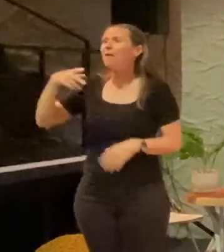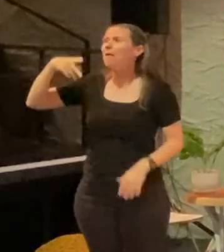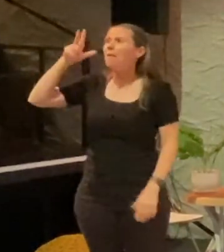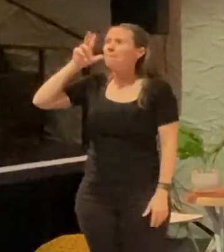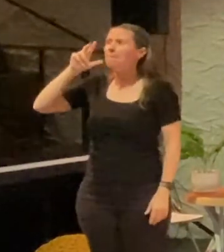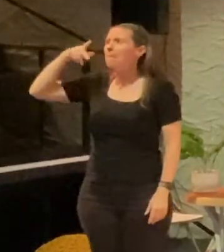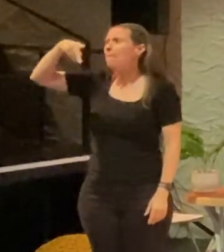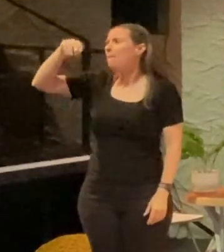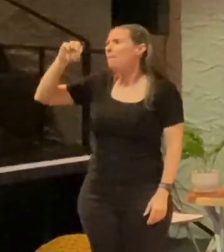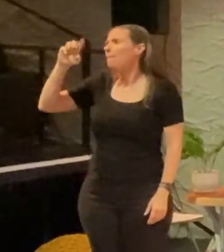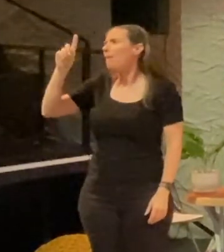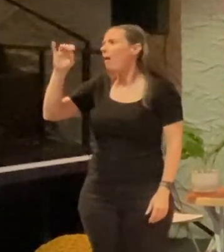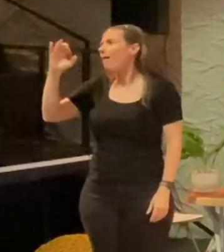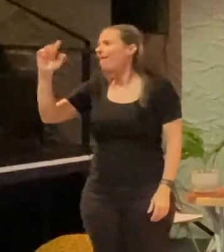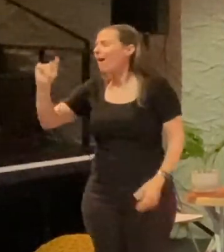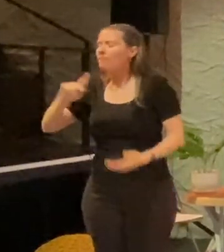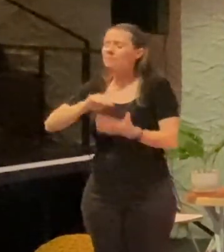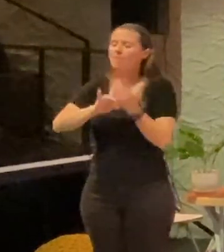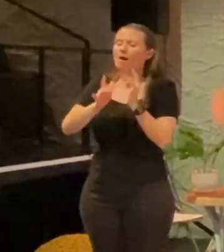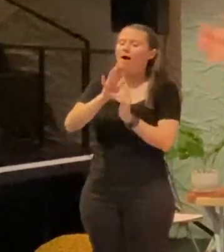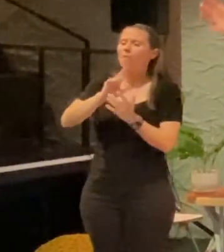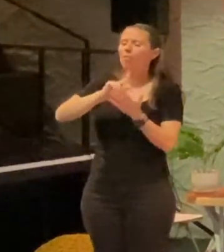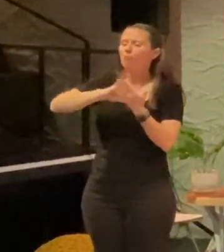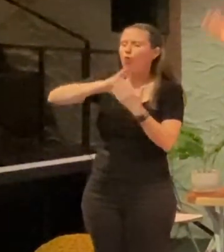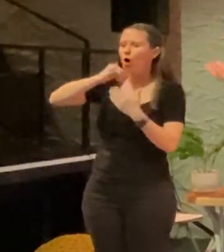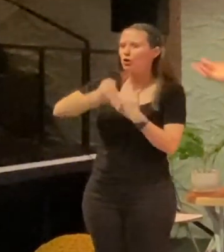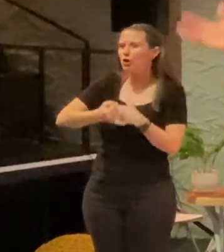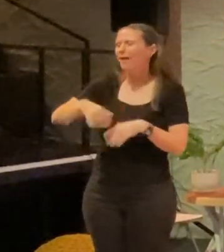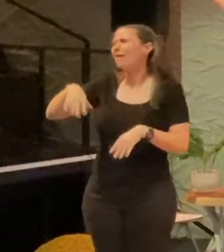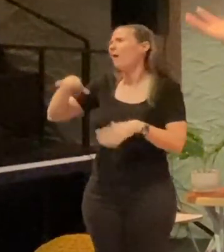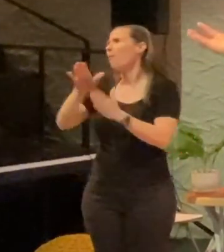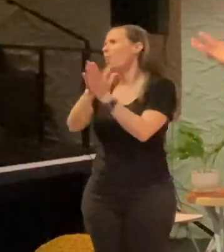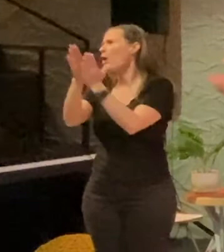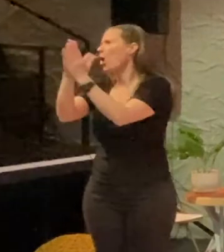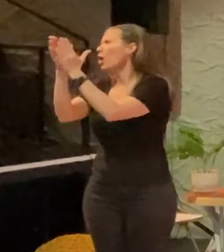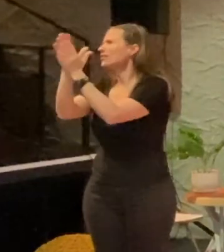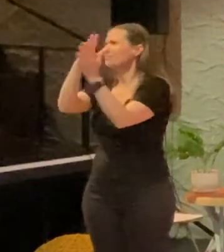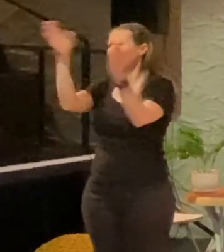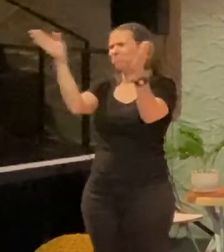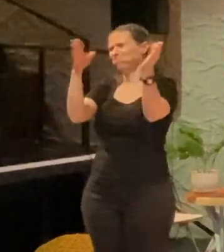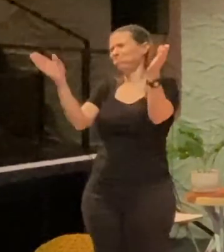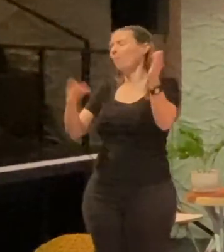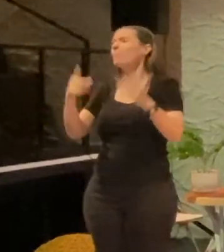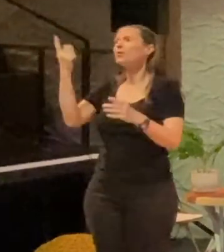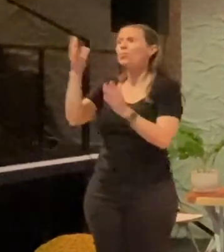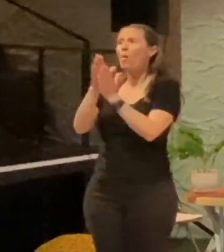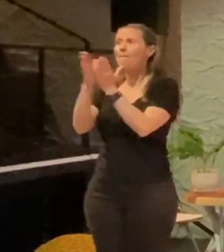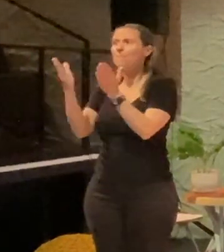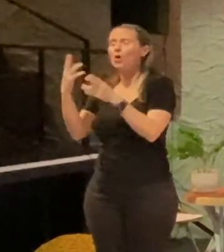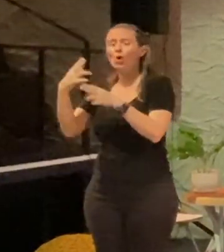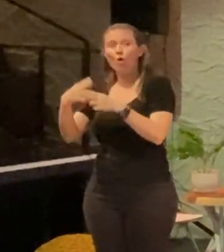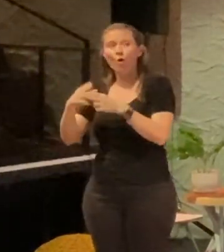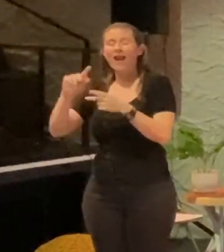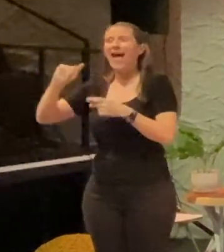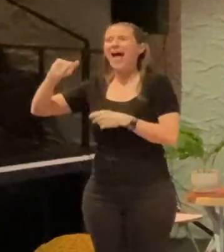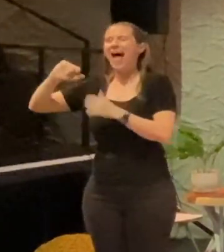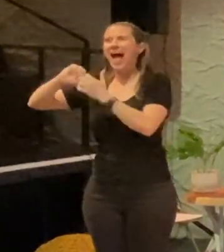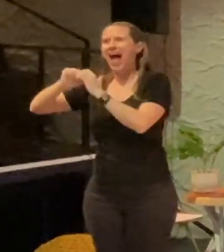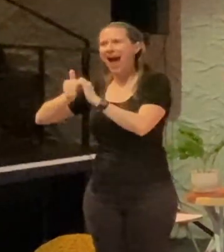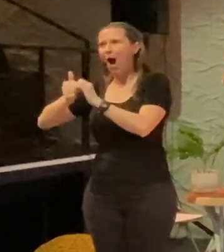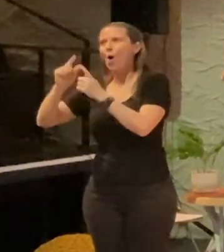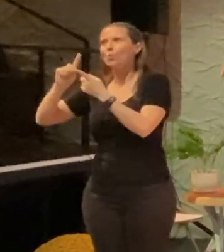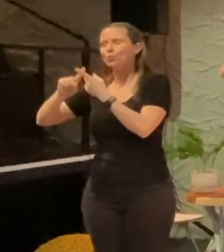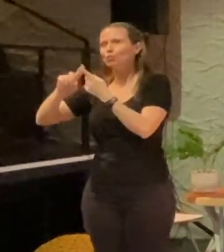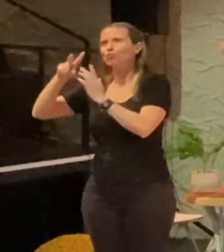podcasts, the Bible Project, and the Bema podcast, and there's books, there's incredible literature. There's actually a book that's entitled How to Read the Bible Book by